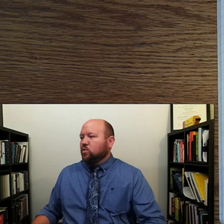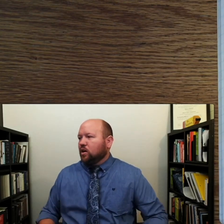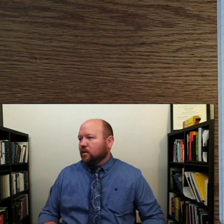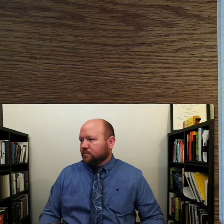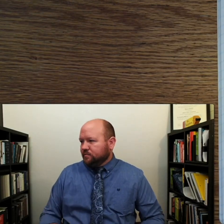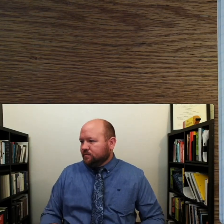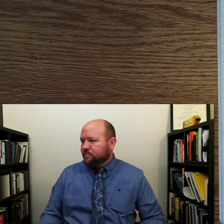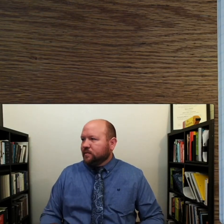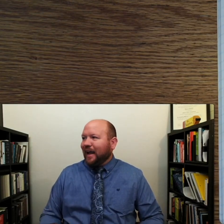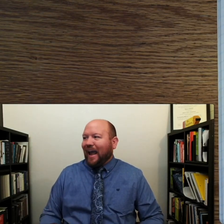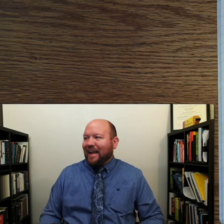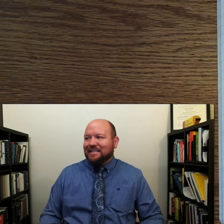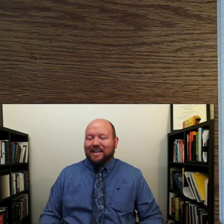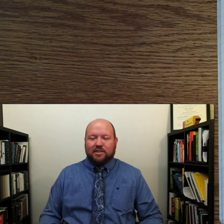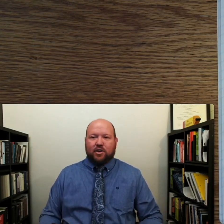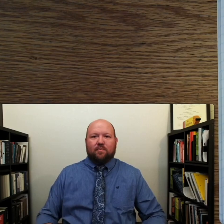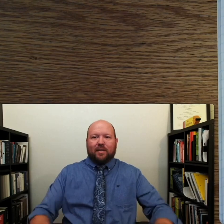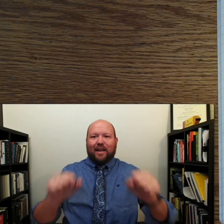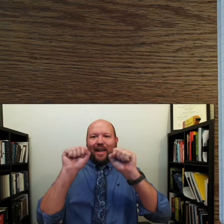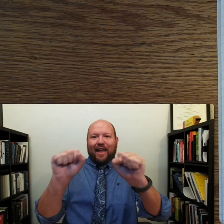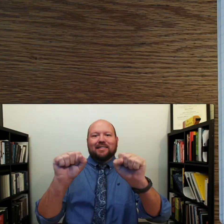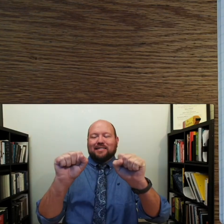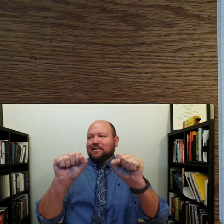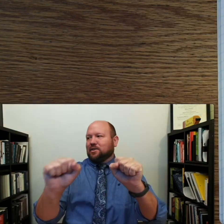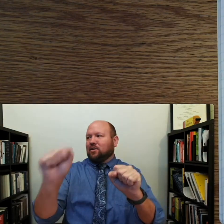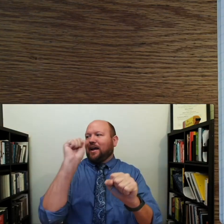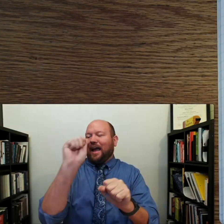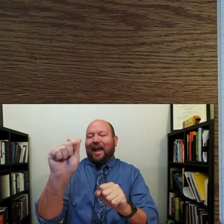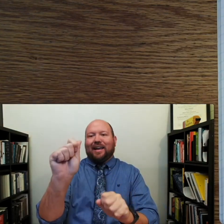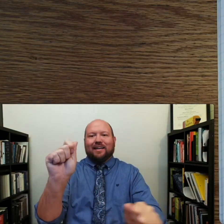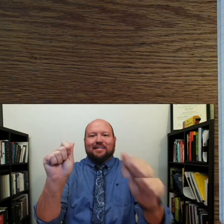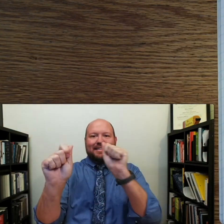Next word. Ancestor. Ancestor.